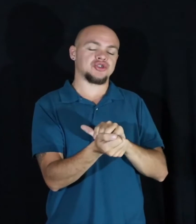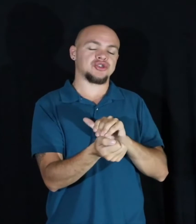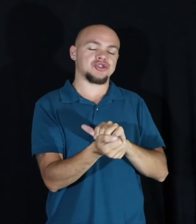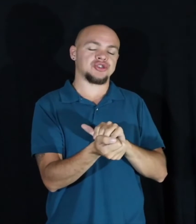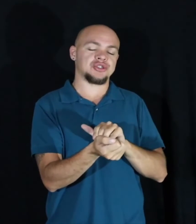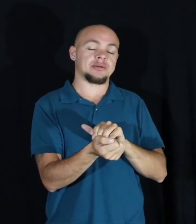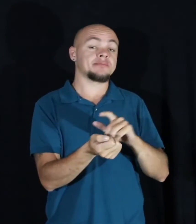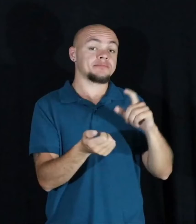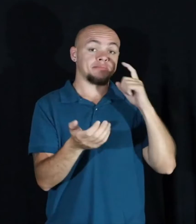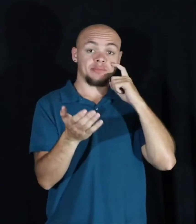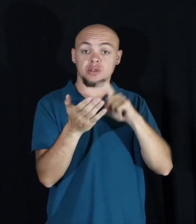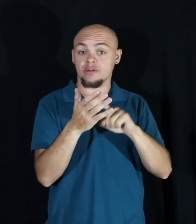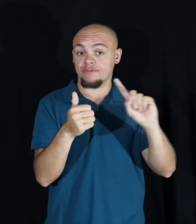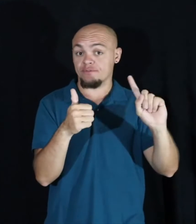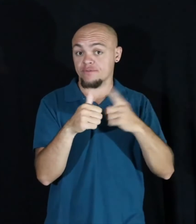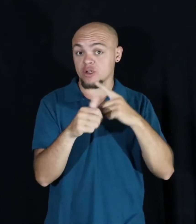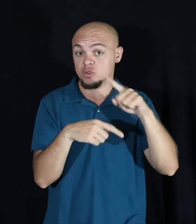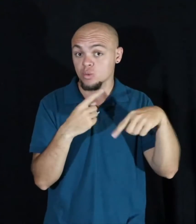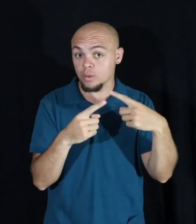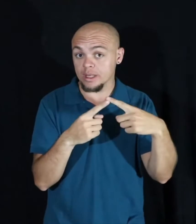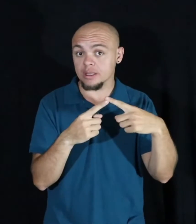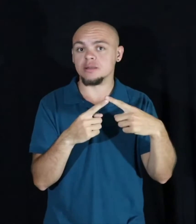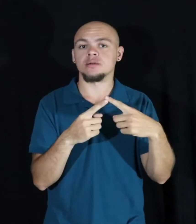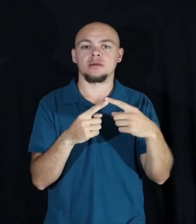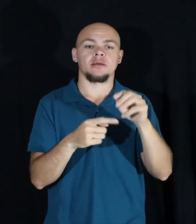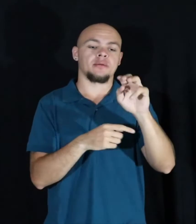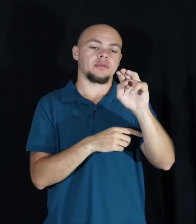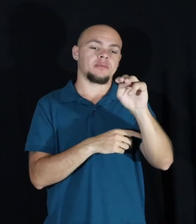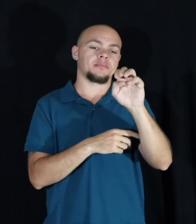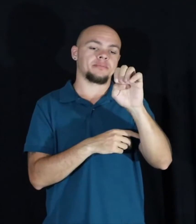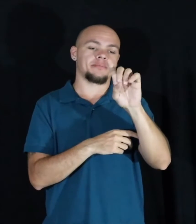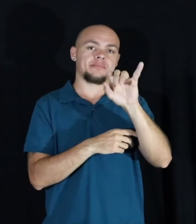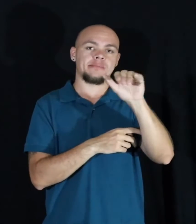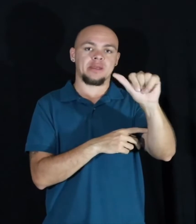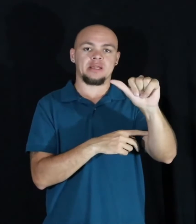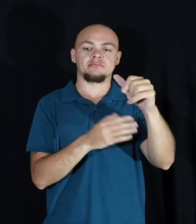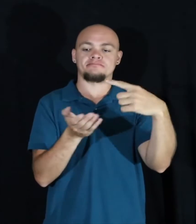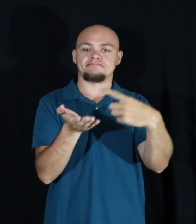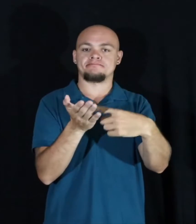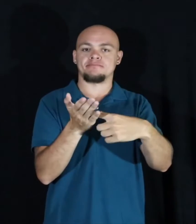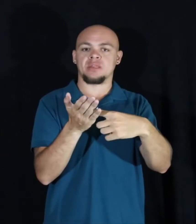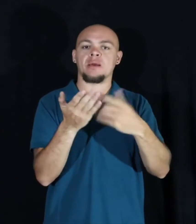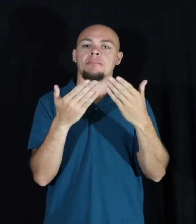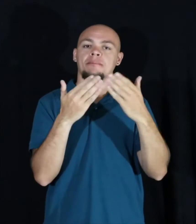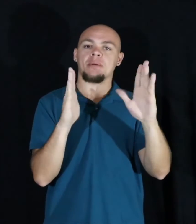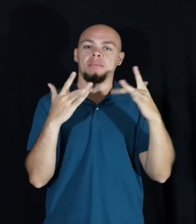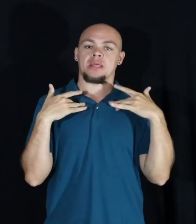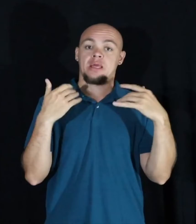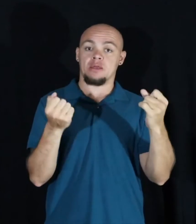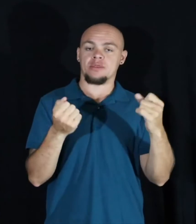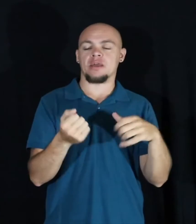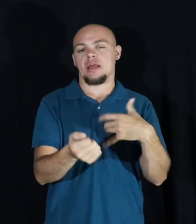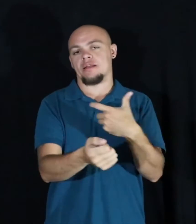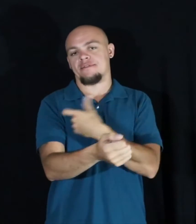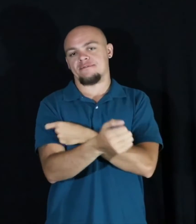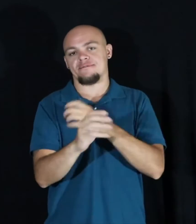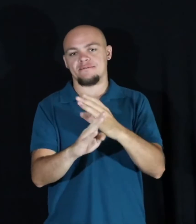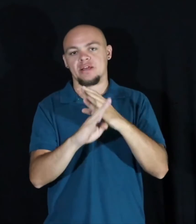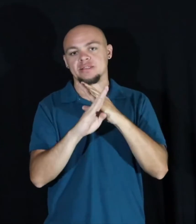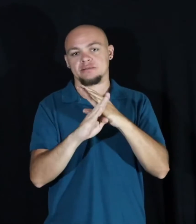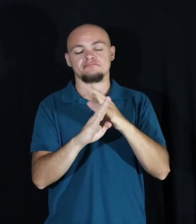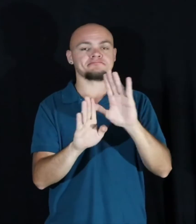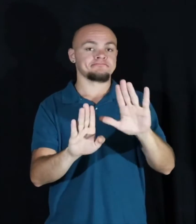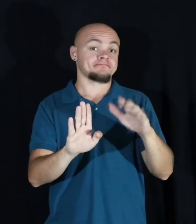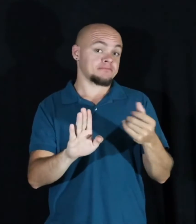this firsthand when I started going in the media talking about public health and vaccines. One of the things I'm